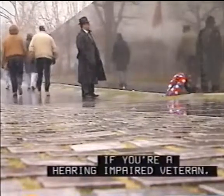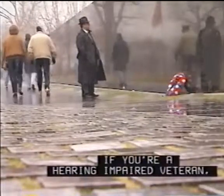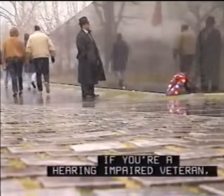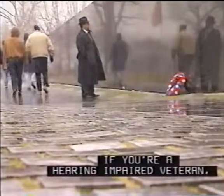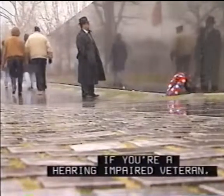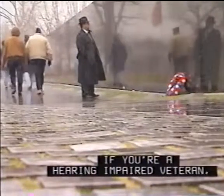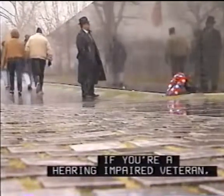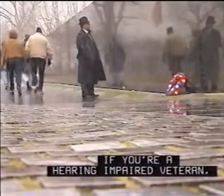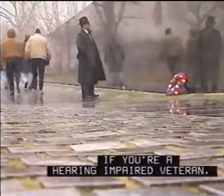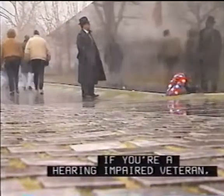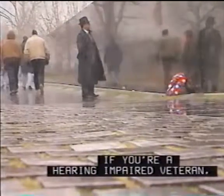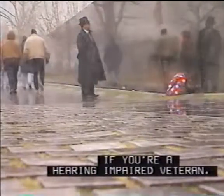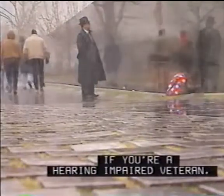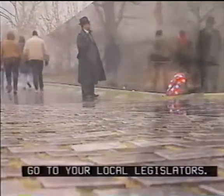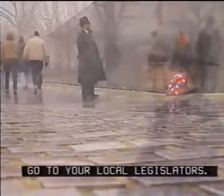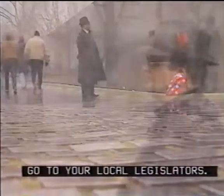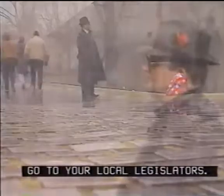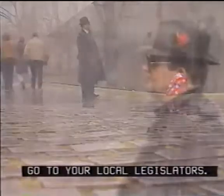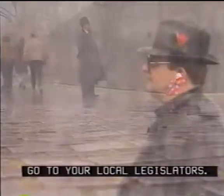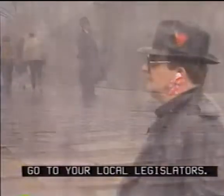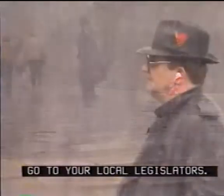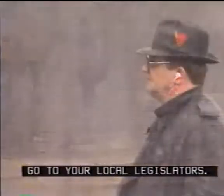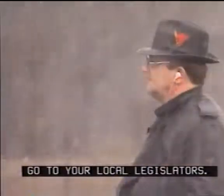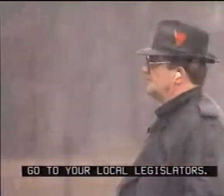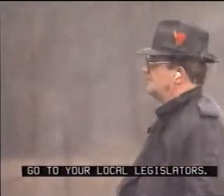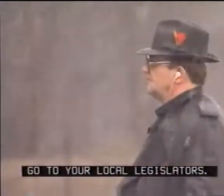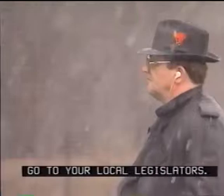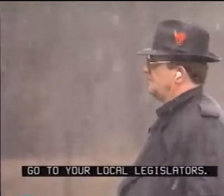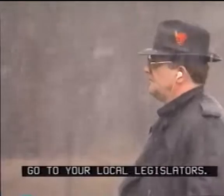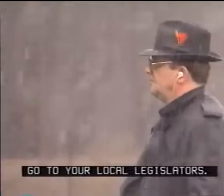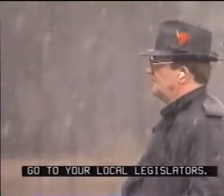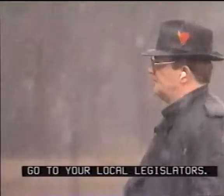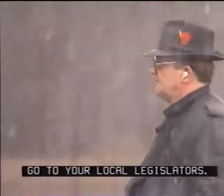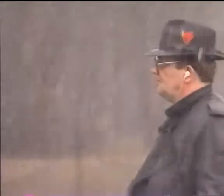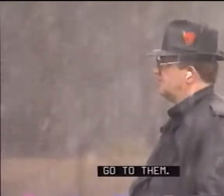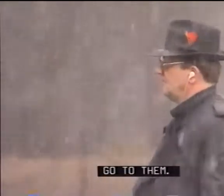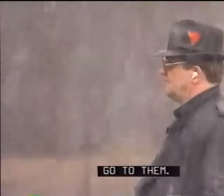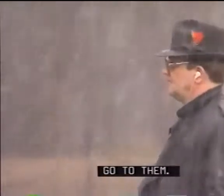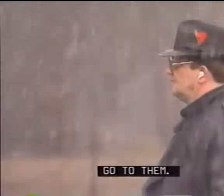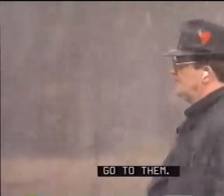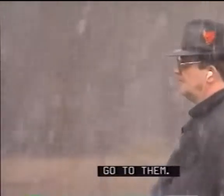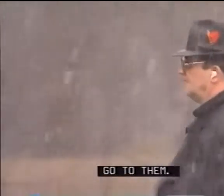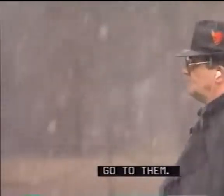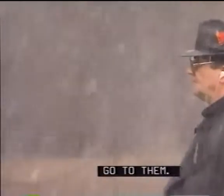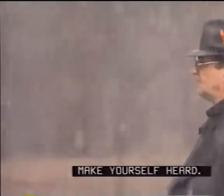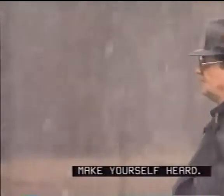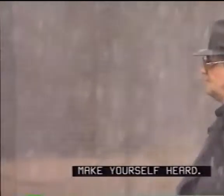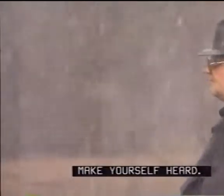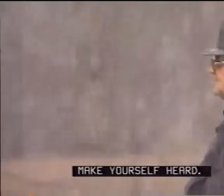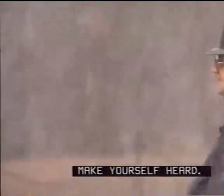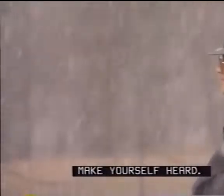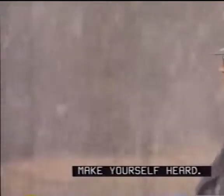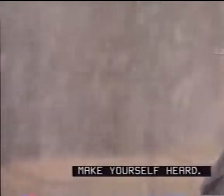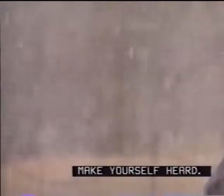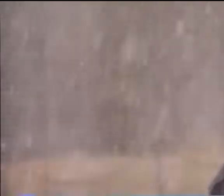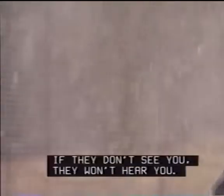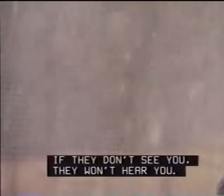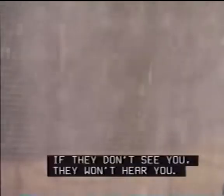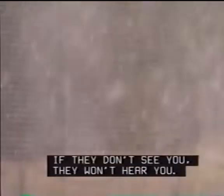veteran, go to your local legislators. Go to make yourself. If they don't see you. If they don't